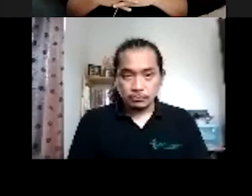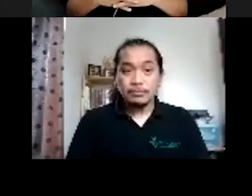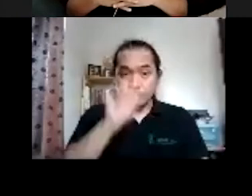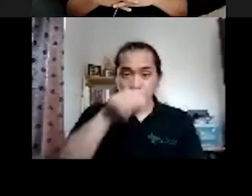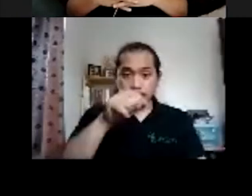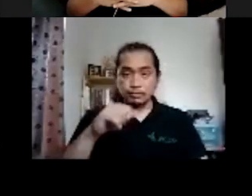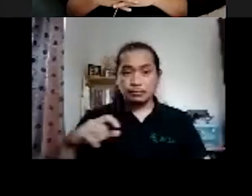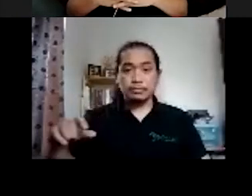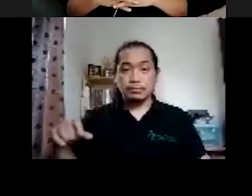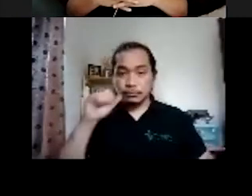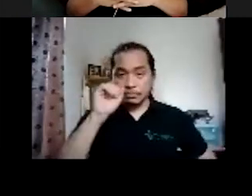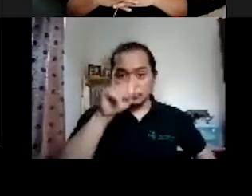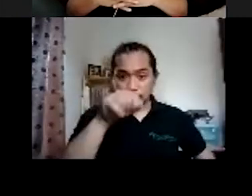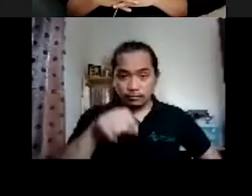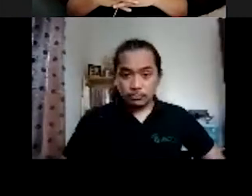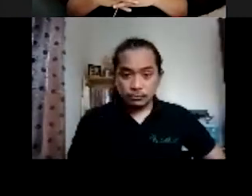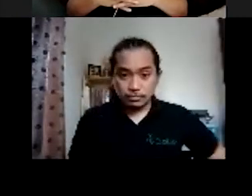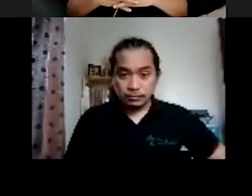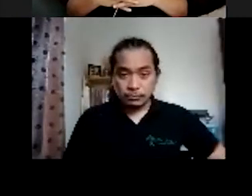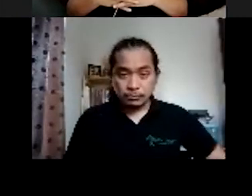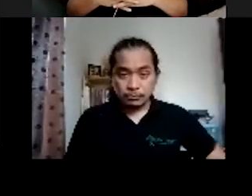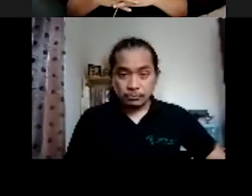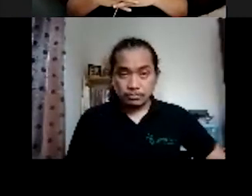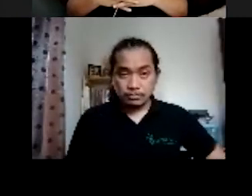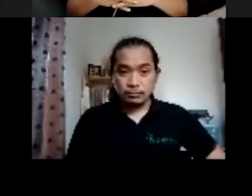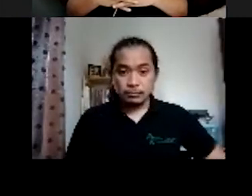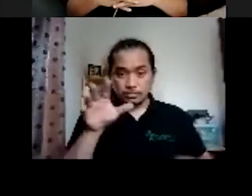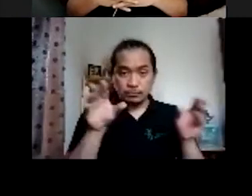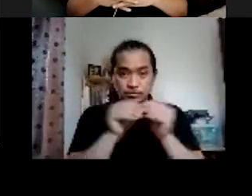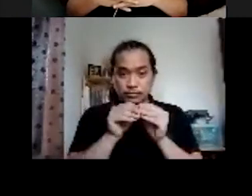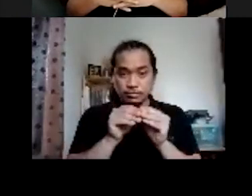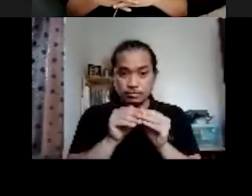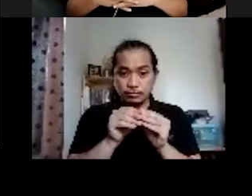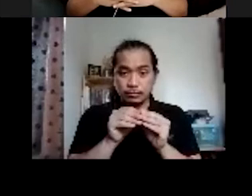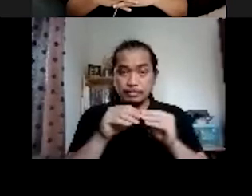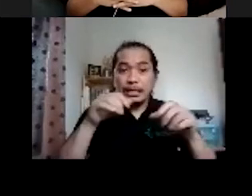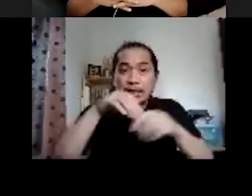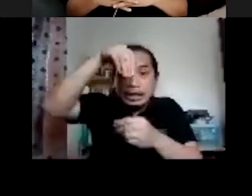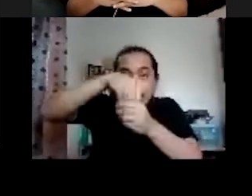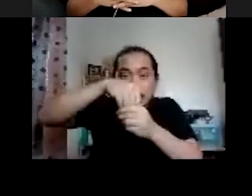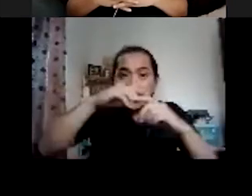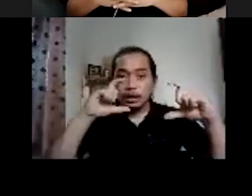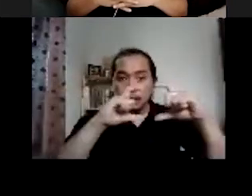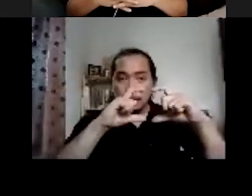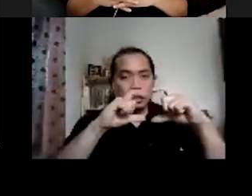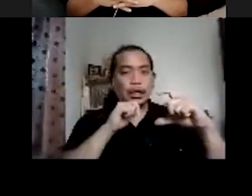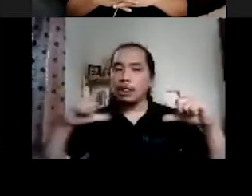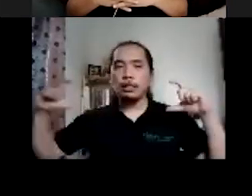but the third sign is together, right? Together. So that's what we're focusing on, the sign